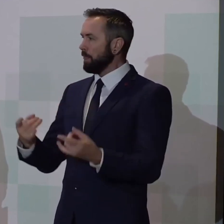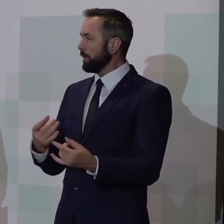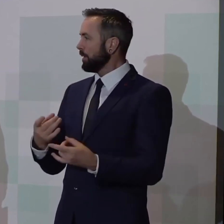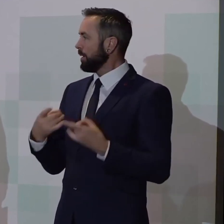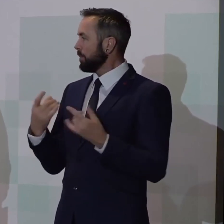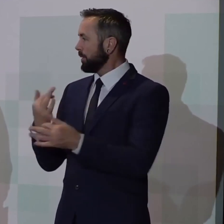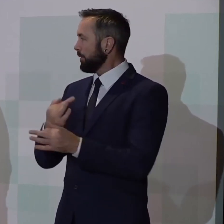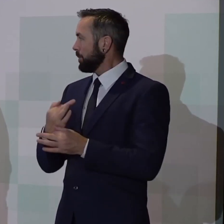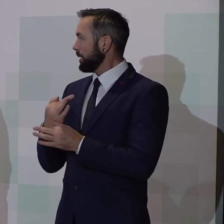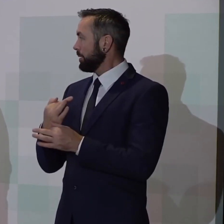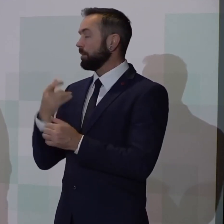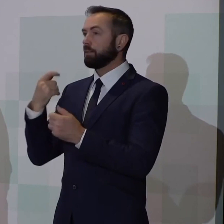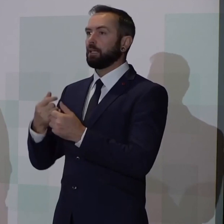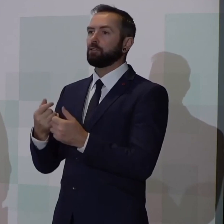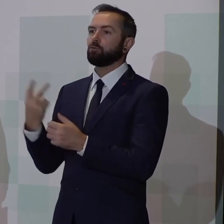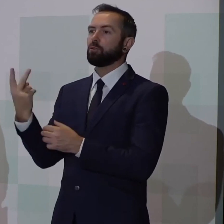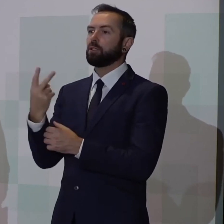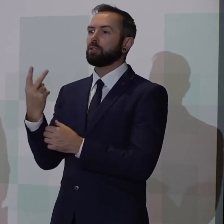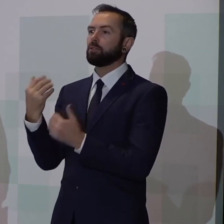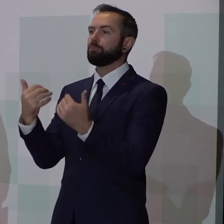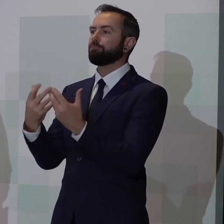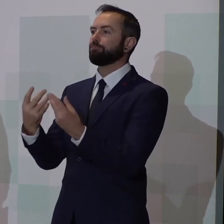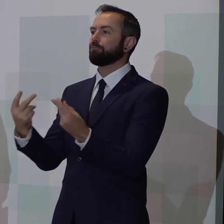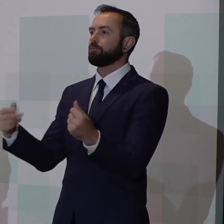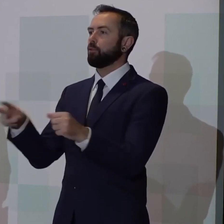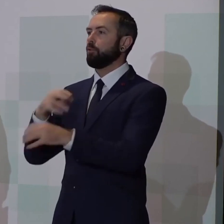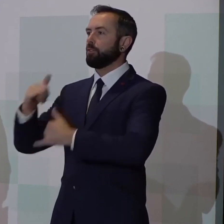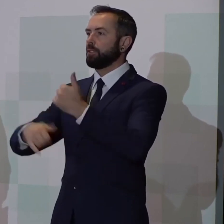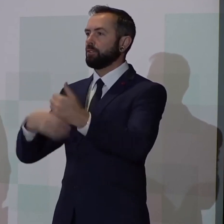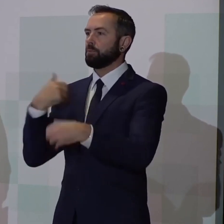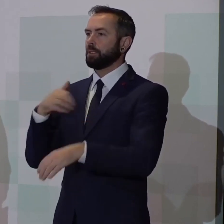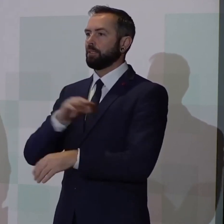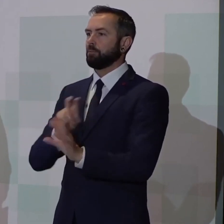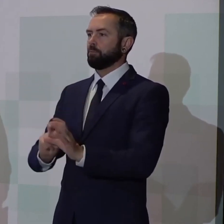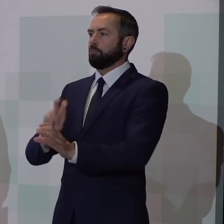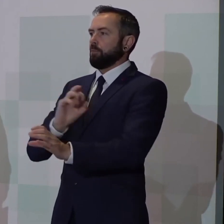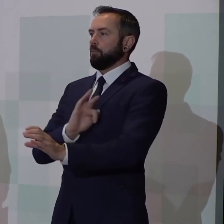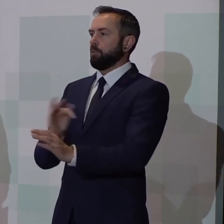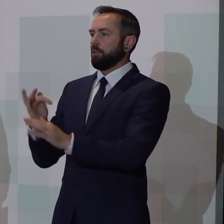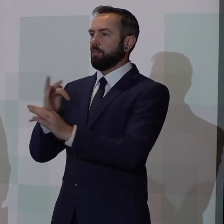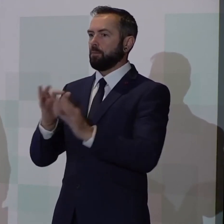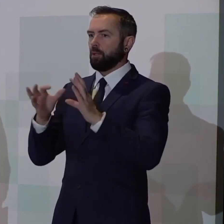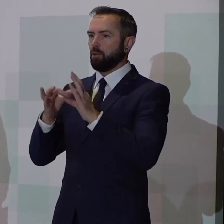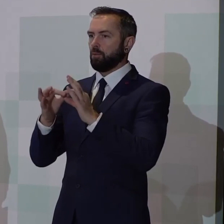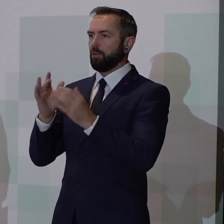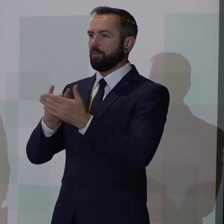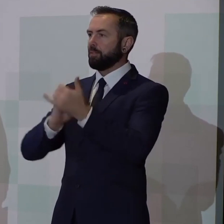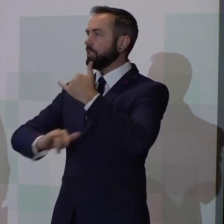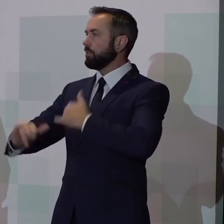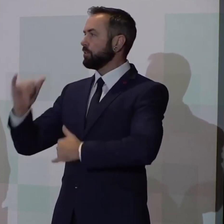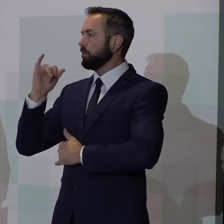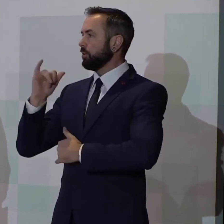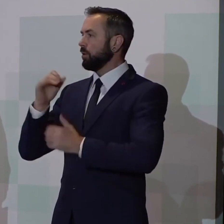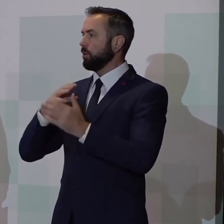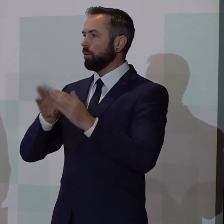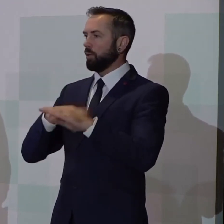The relationship started to break down over a number of years, and I ended up moving out of the family home 15 years ago, where we were living together